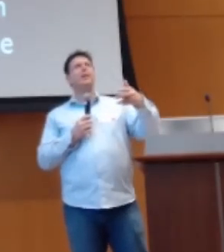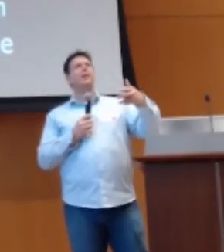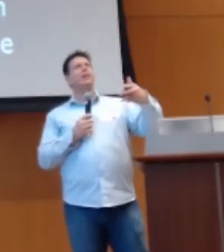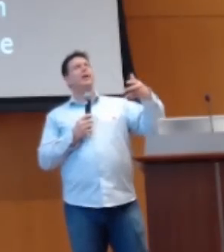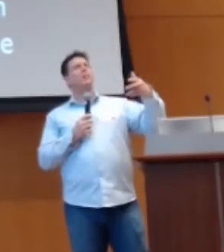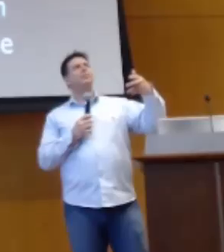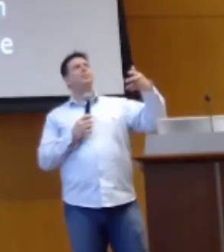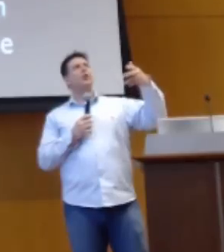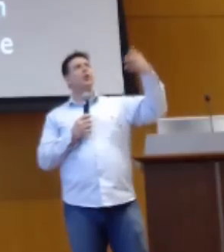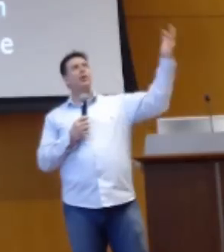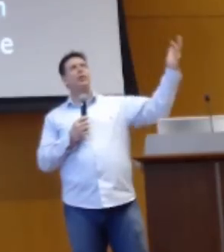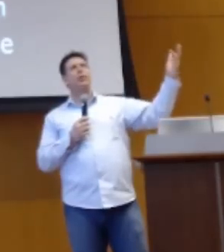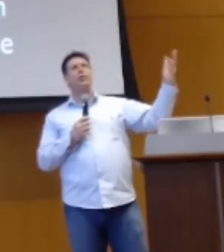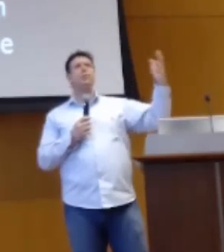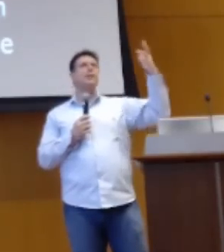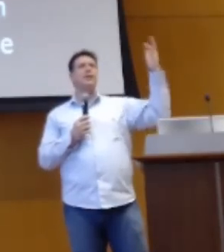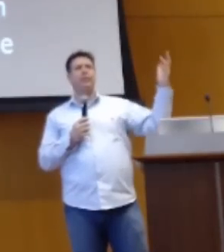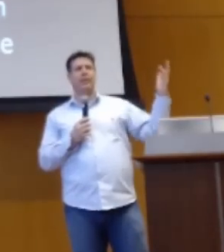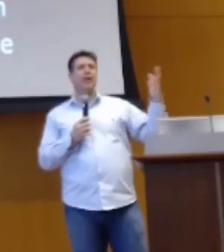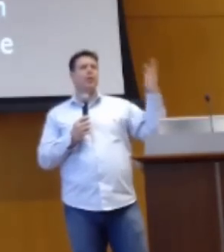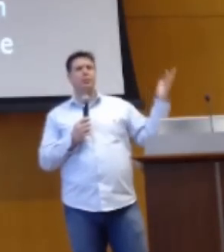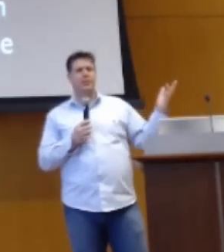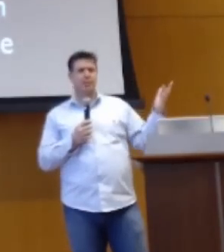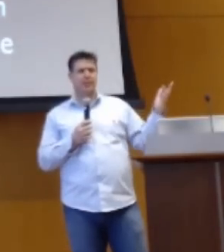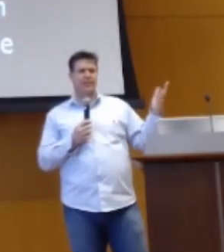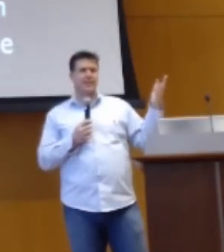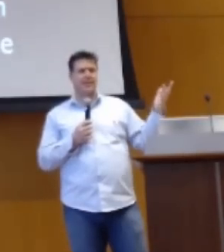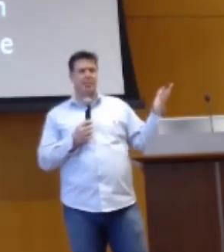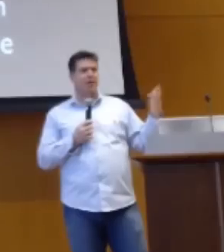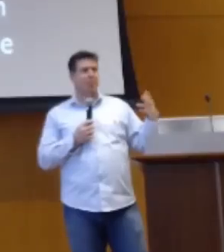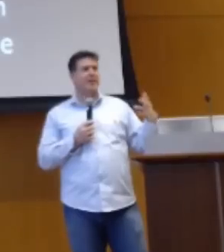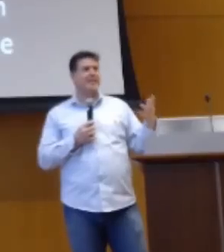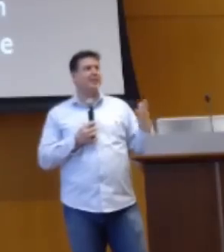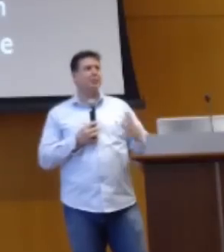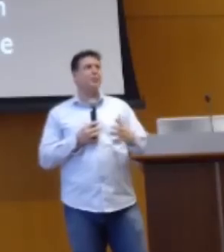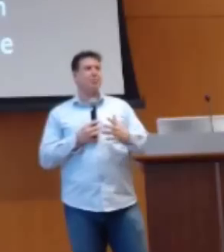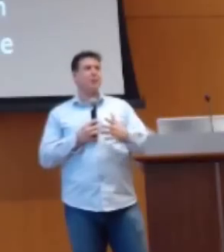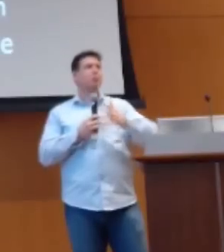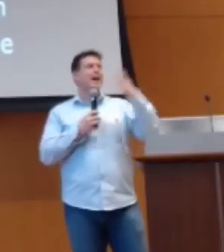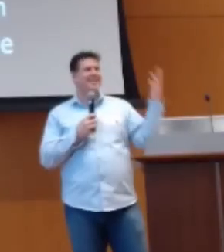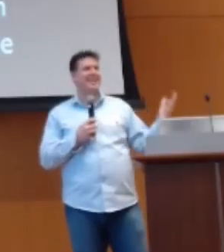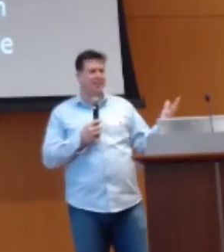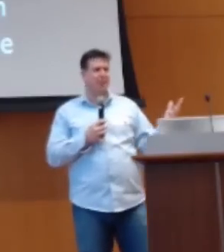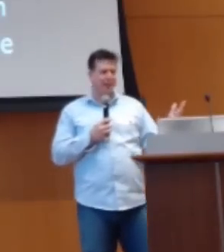look or the belief that they are doing something that's the same. But, indeed, they are doing something drastically different